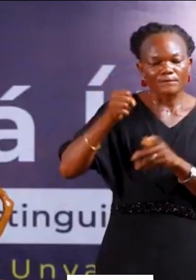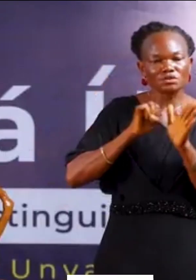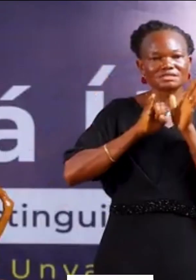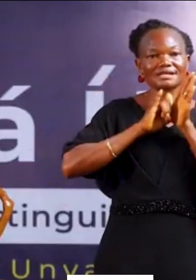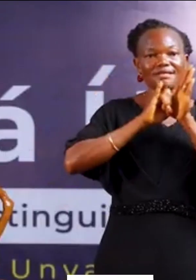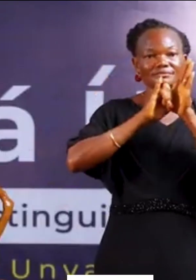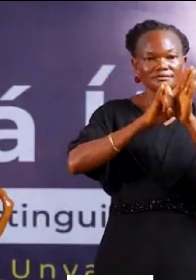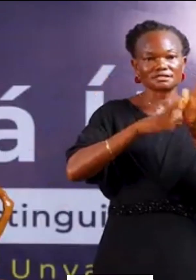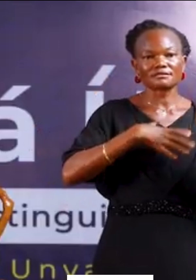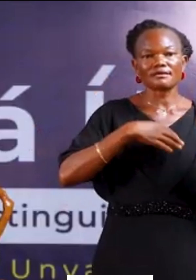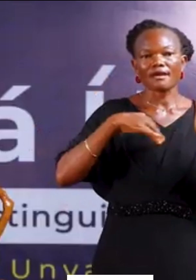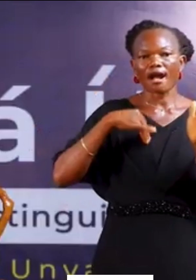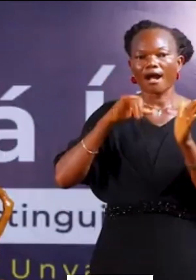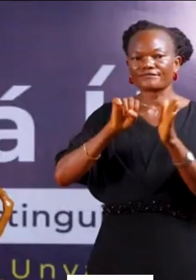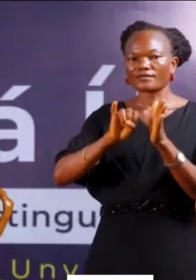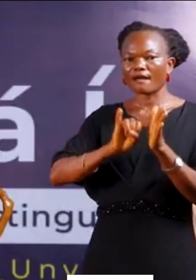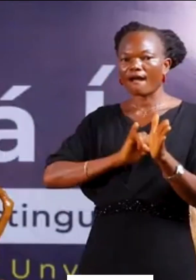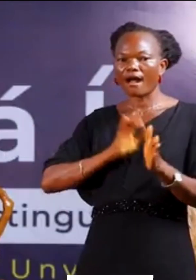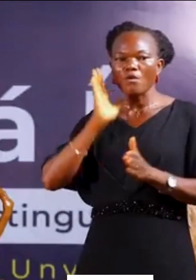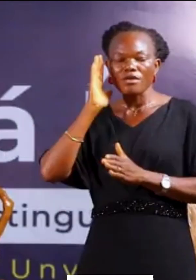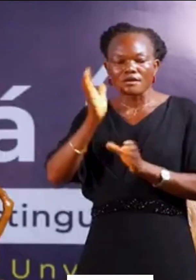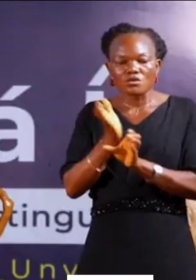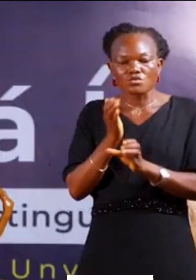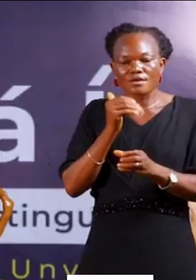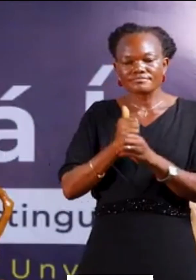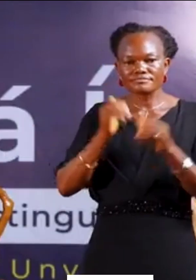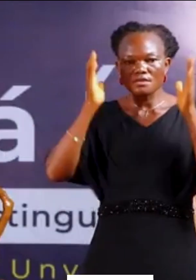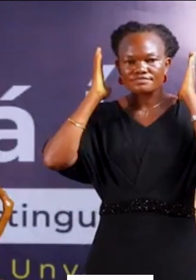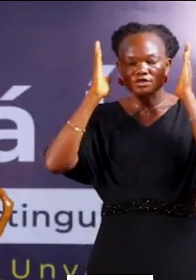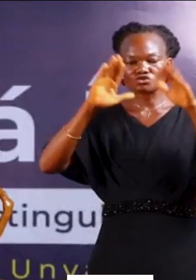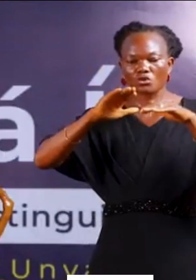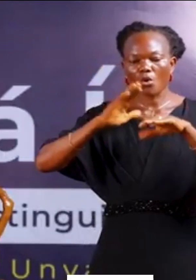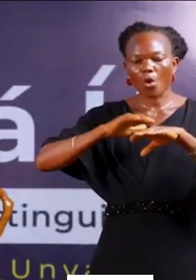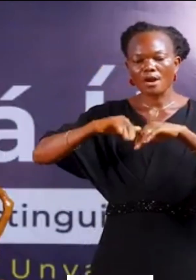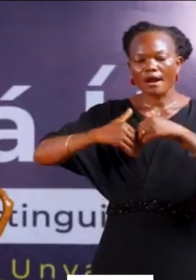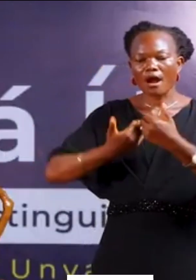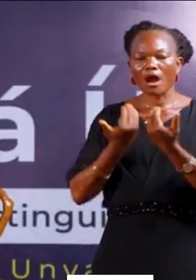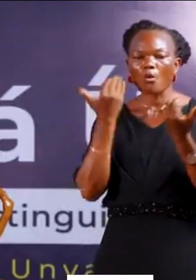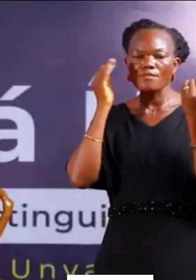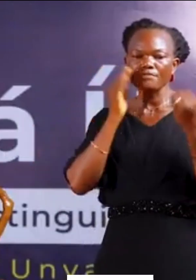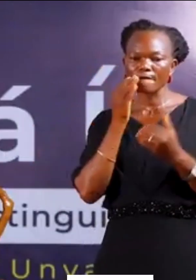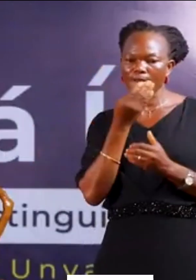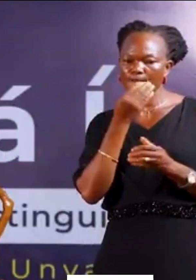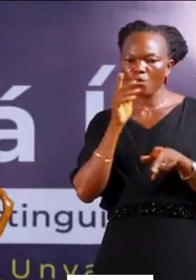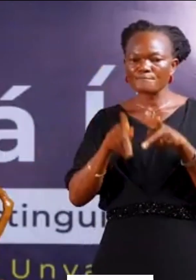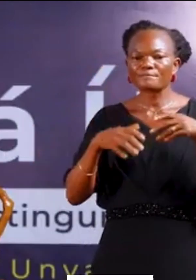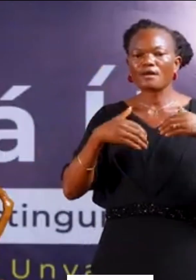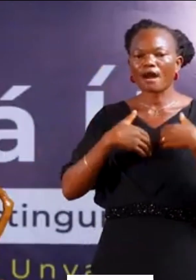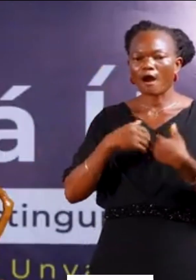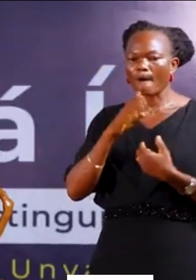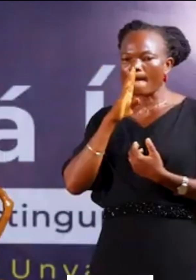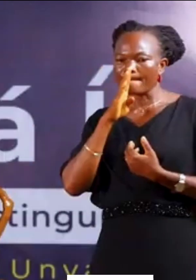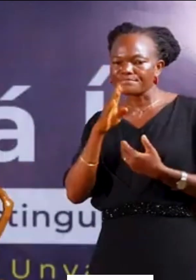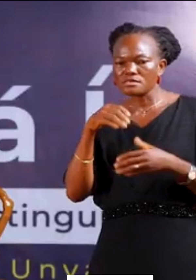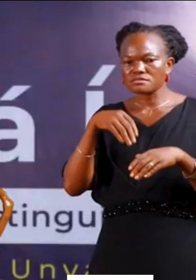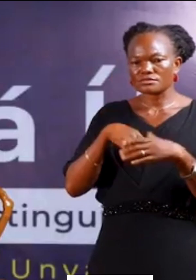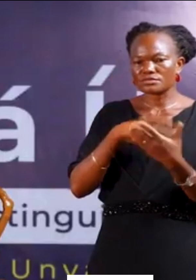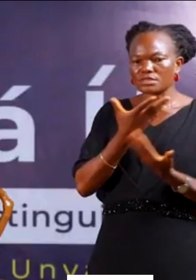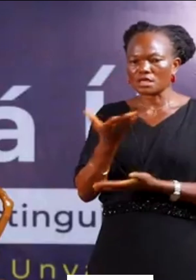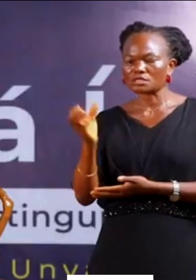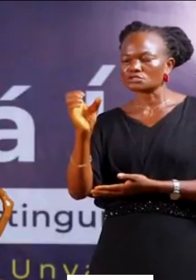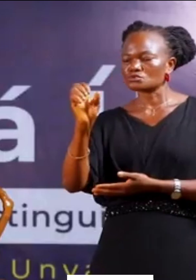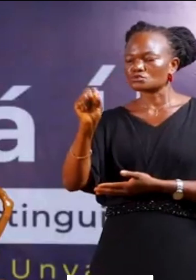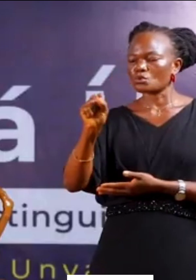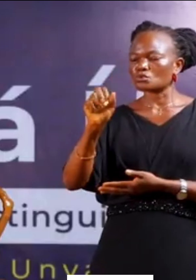pay some attention to how the Igbo people have been central to the making of what I call sub-Saharan Africa today.